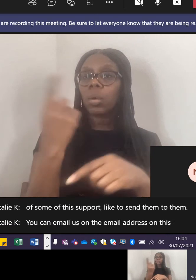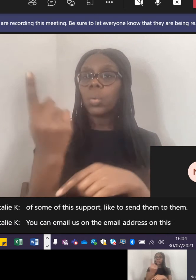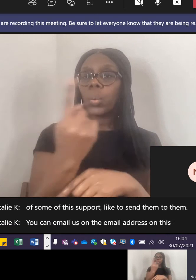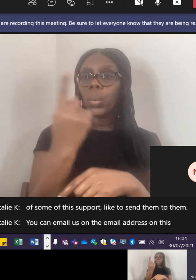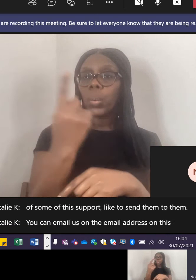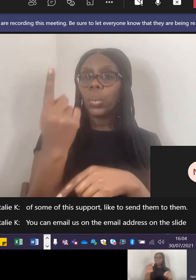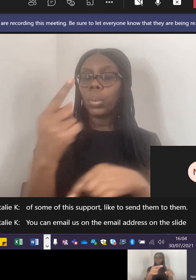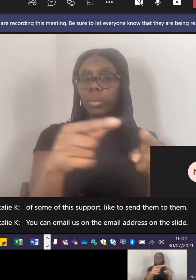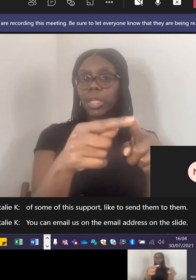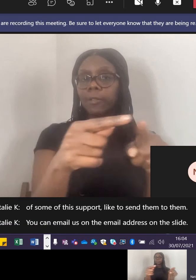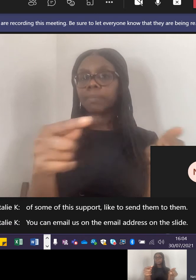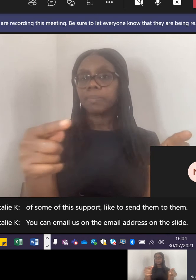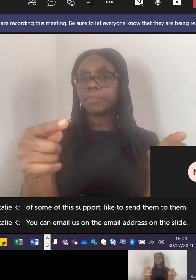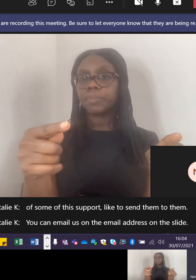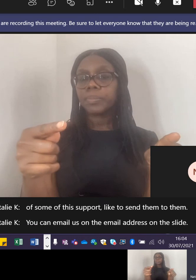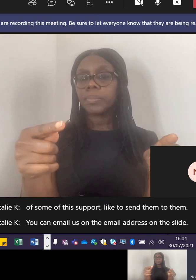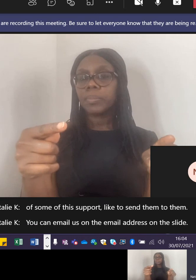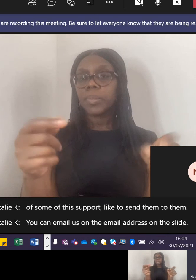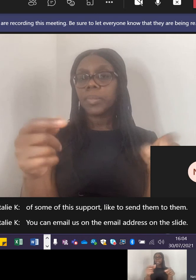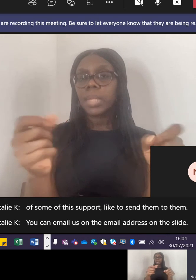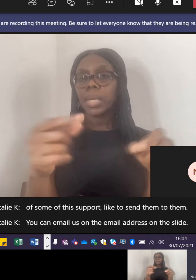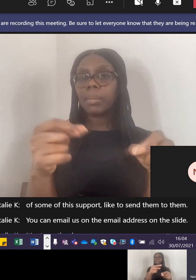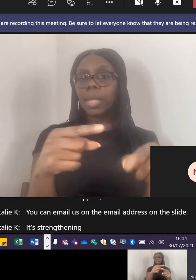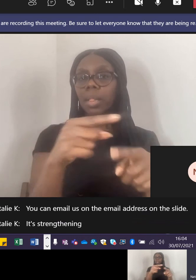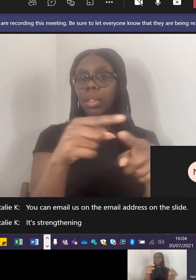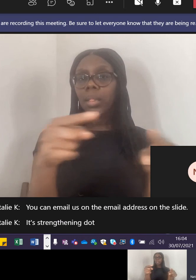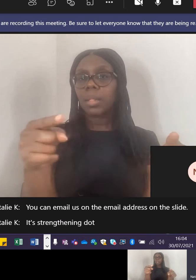slide. It's